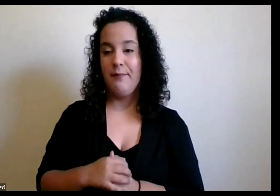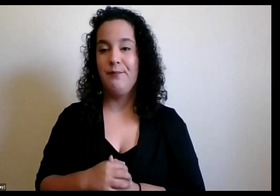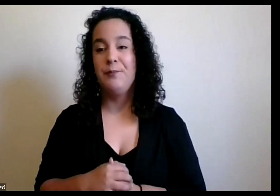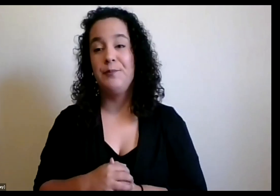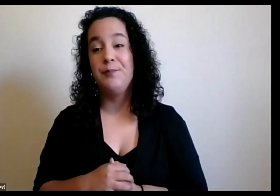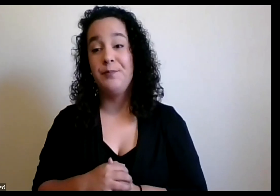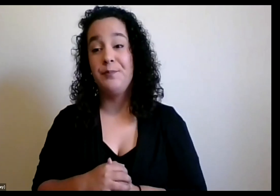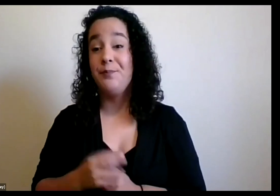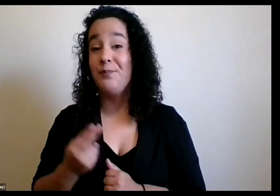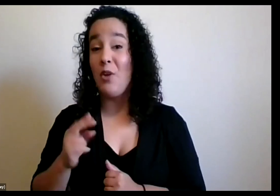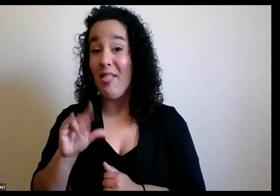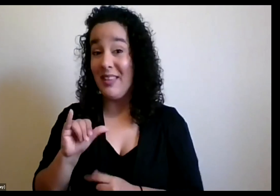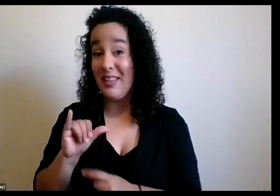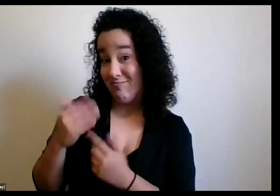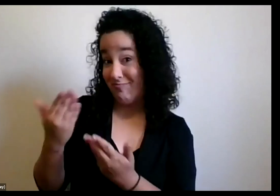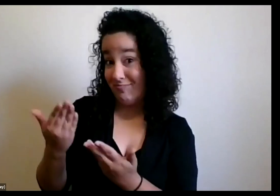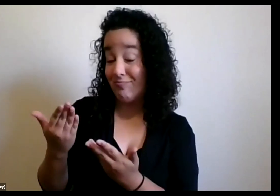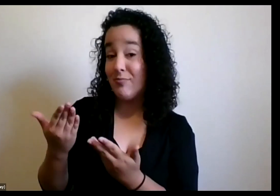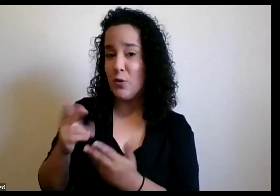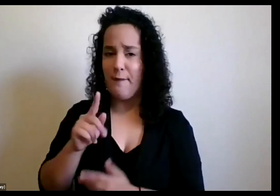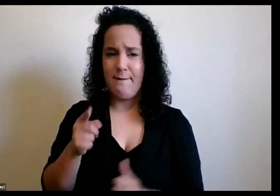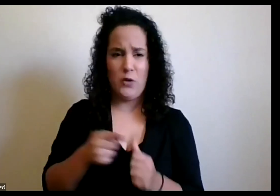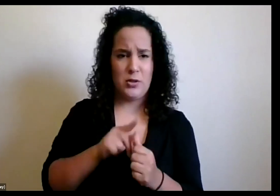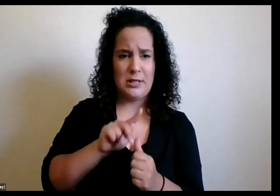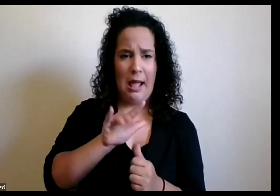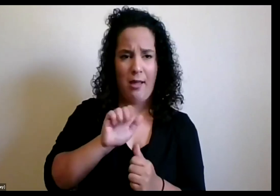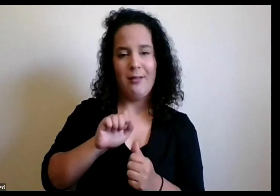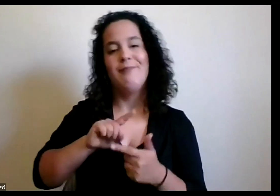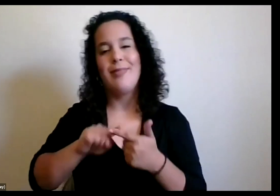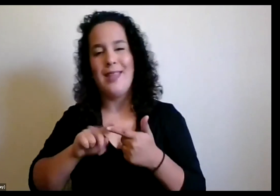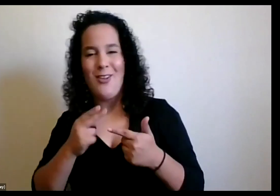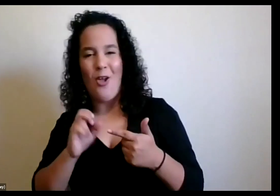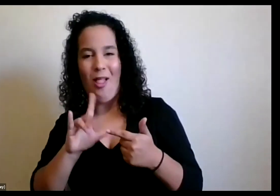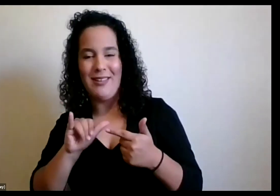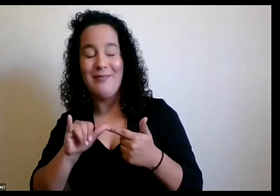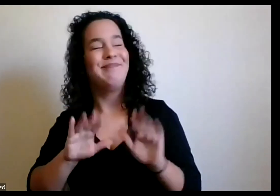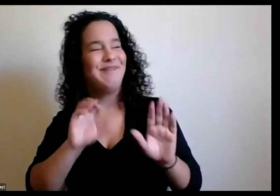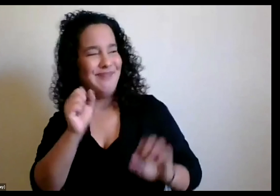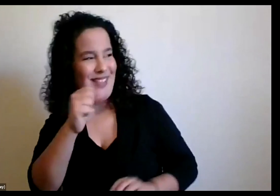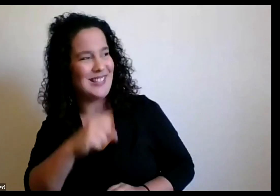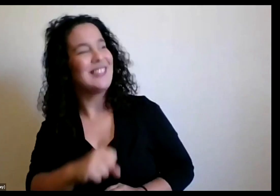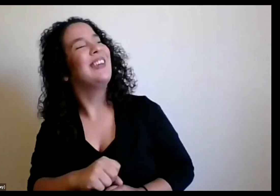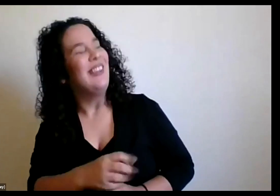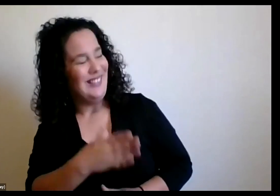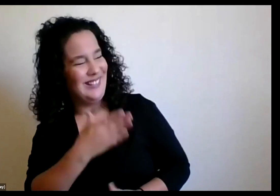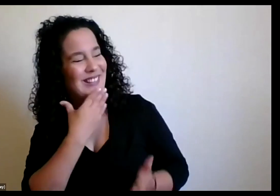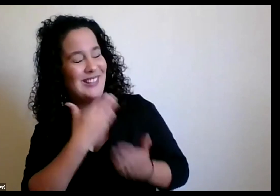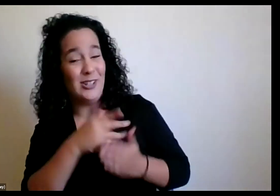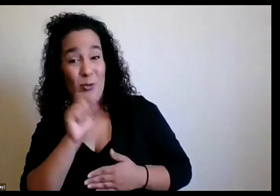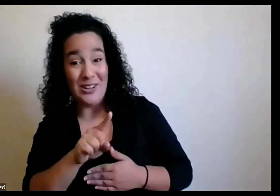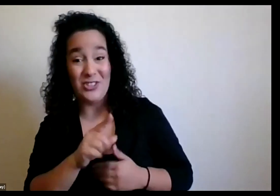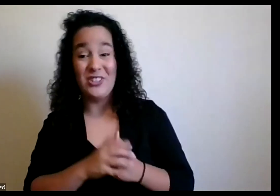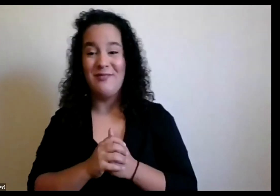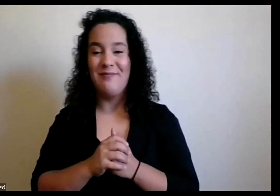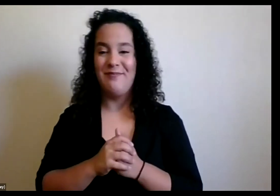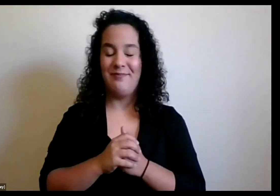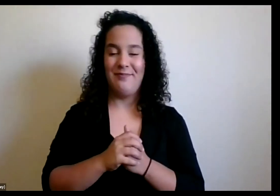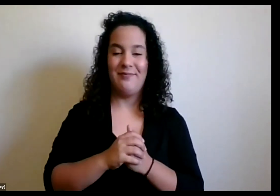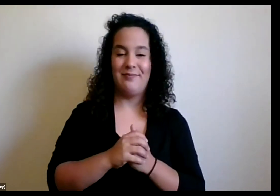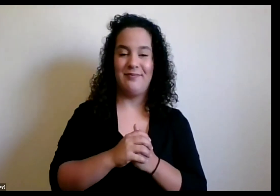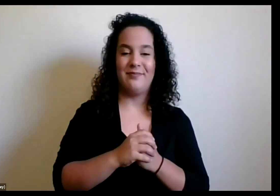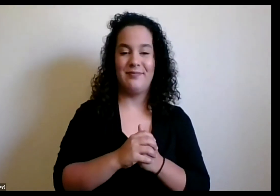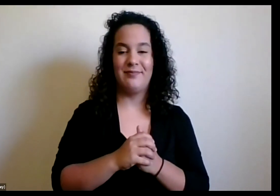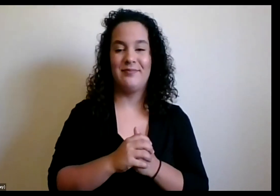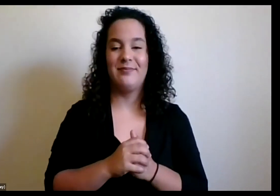Holly. Okay, yeah, great question. And I think, you know, we've heard from a lot of different housing advocates